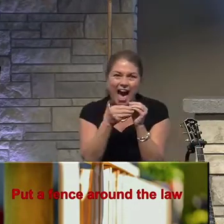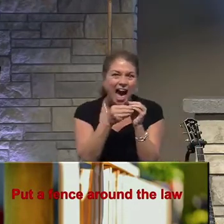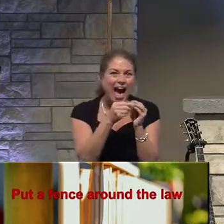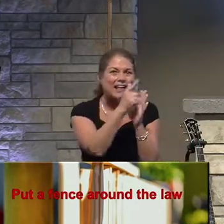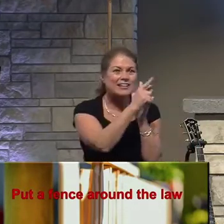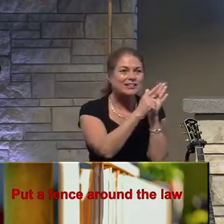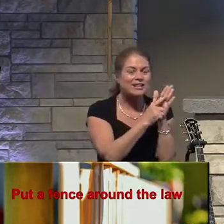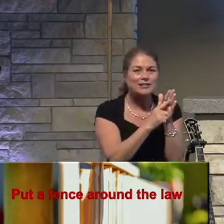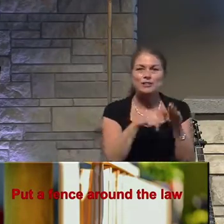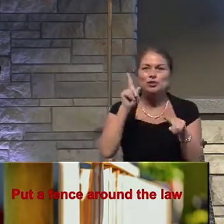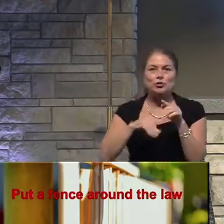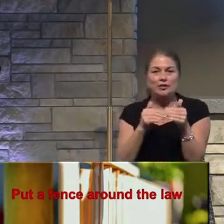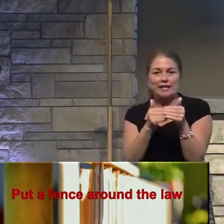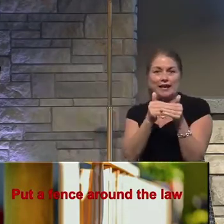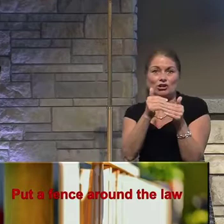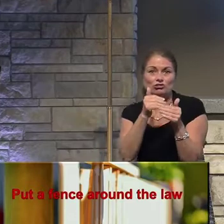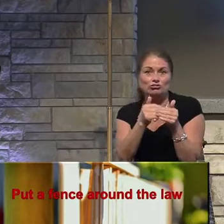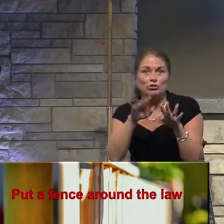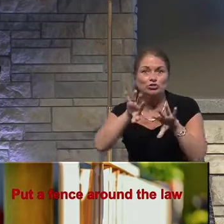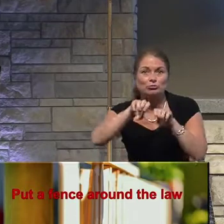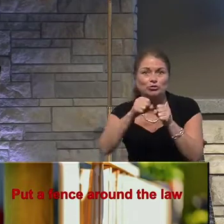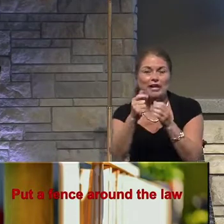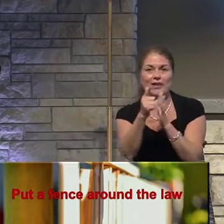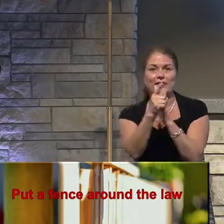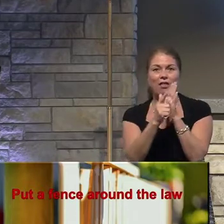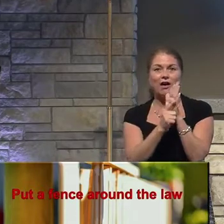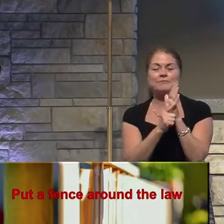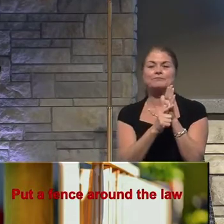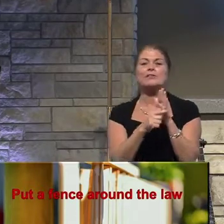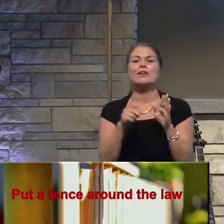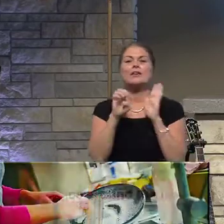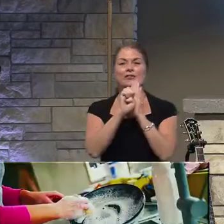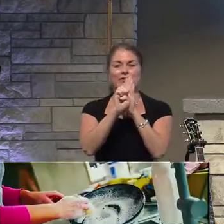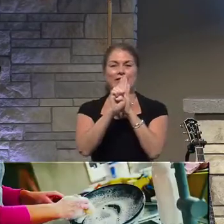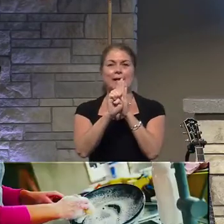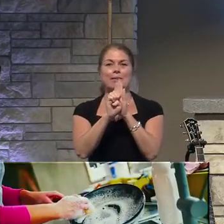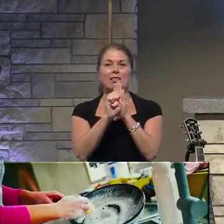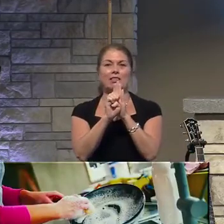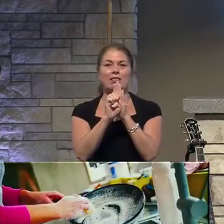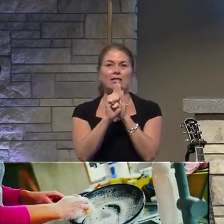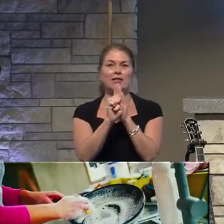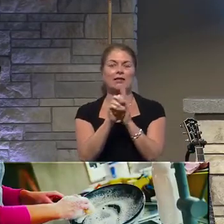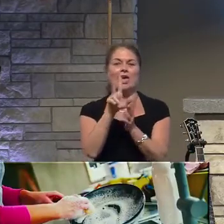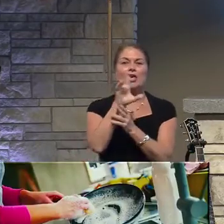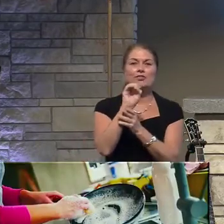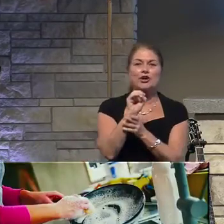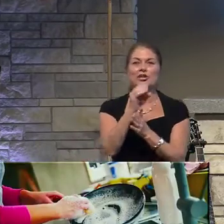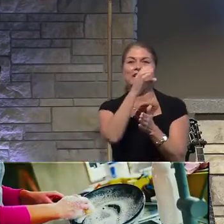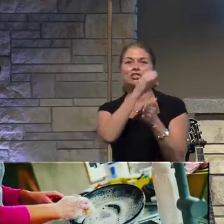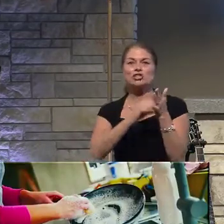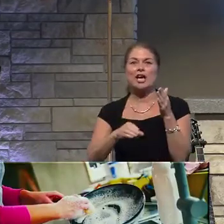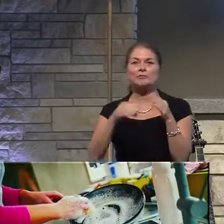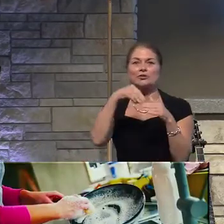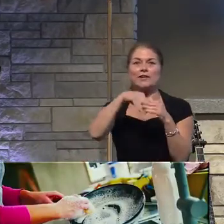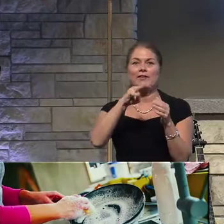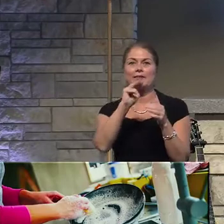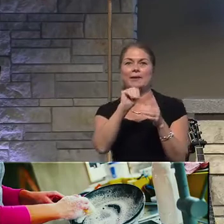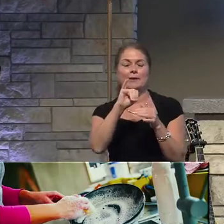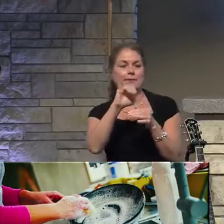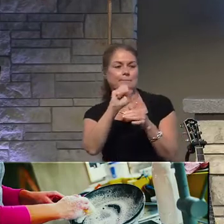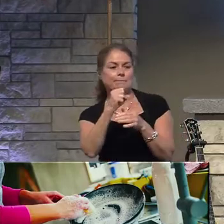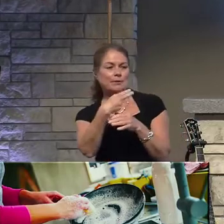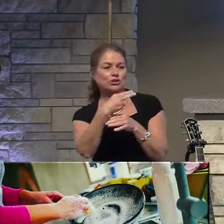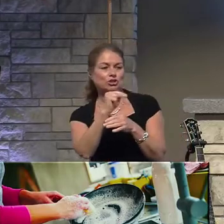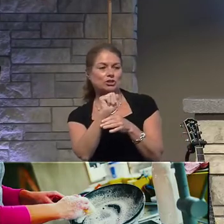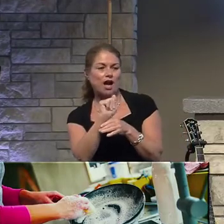not even get close to breaking the law. For instance, there are 30 chapters in the Mishnah